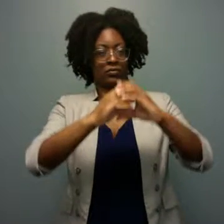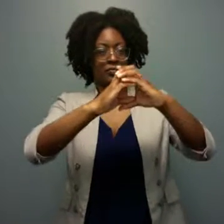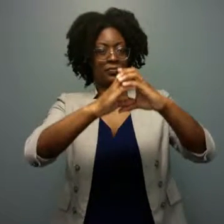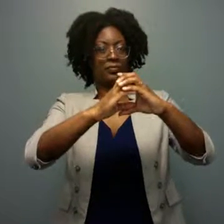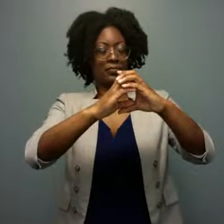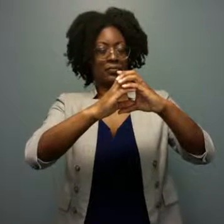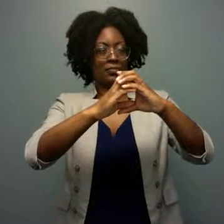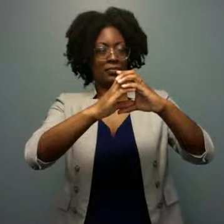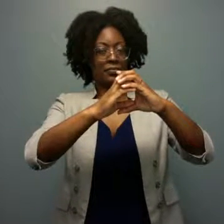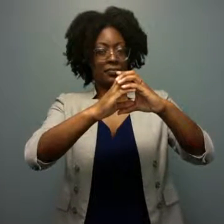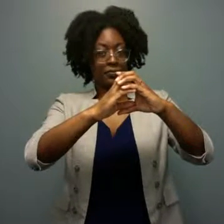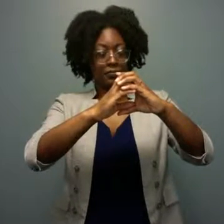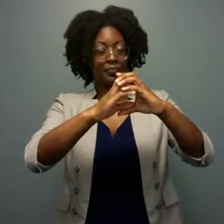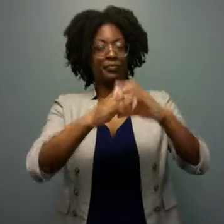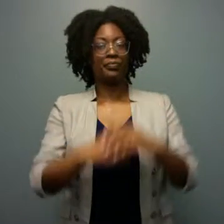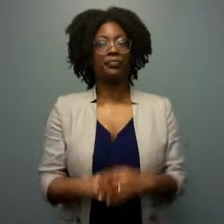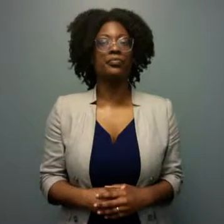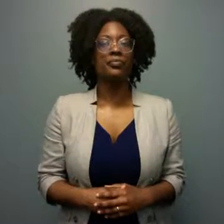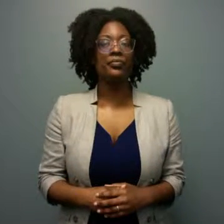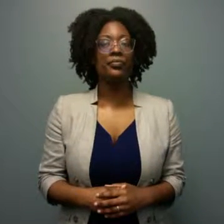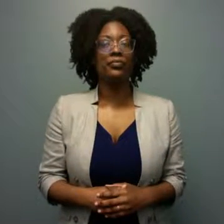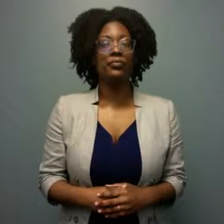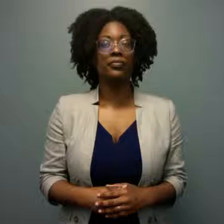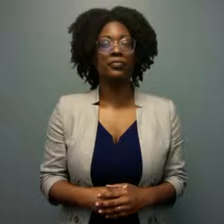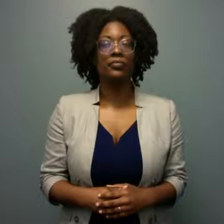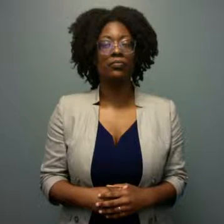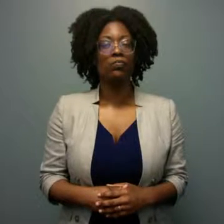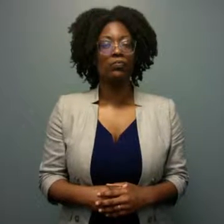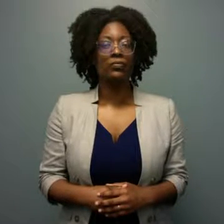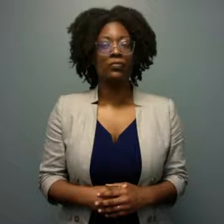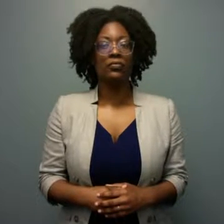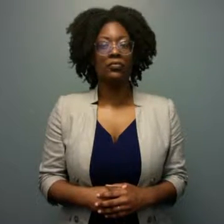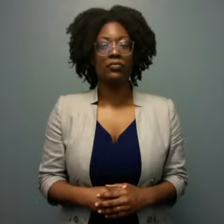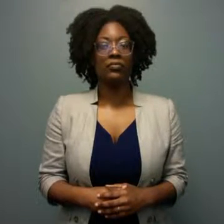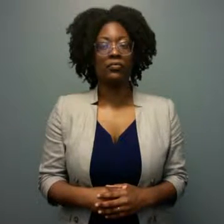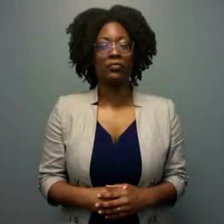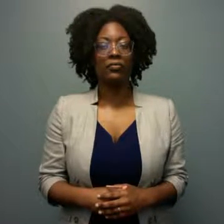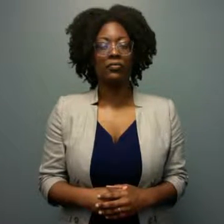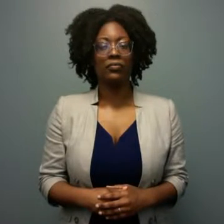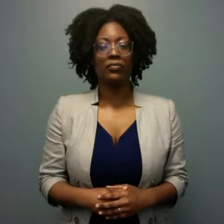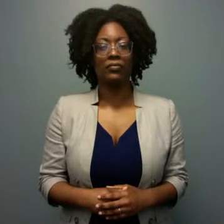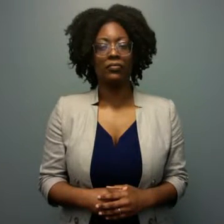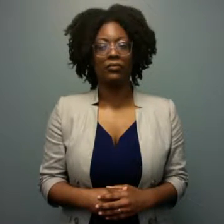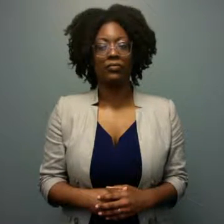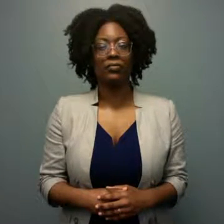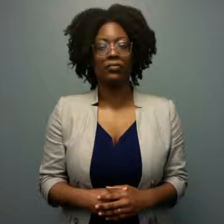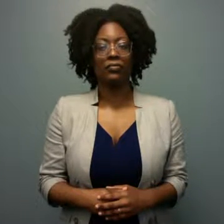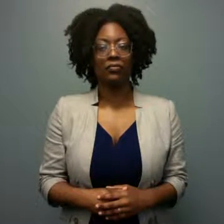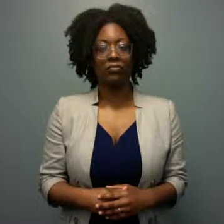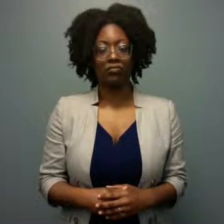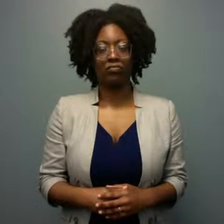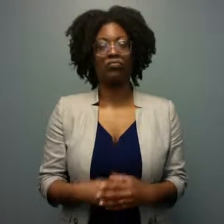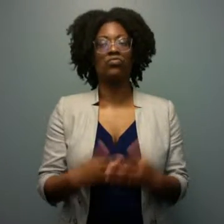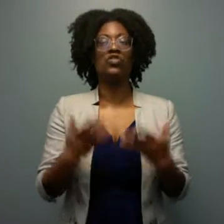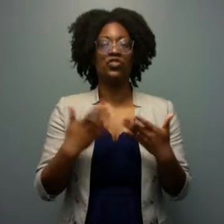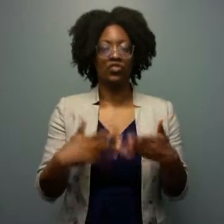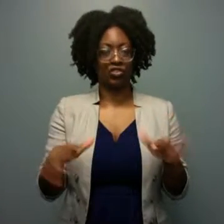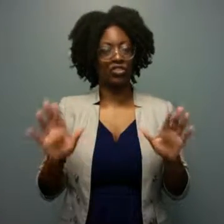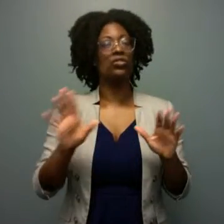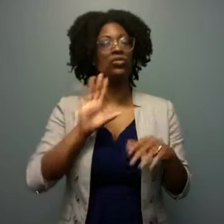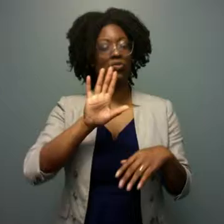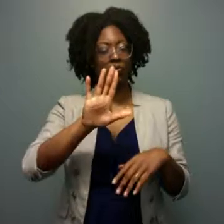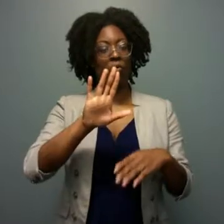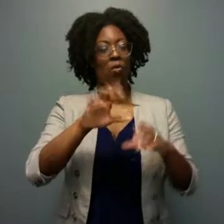then removed. Another balloon with a stent mounted on it is advanced into the coronary artery at the location of the narrowing and the balloon is